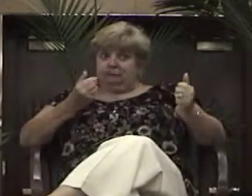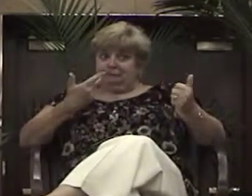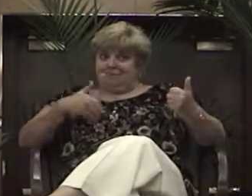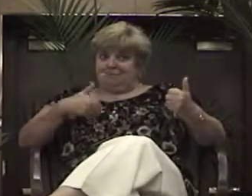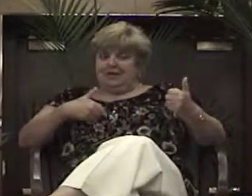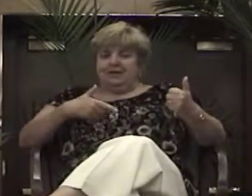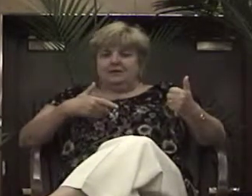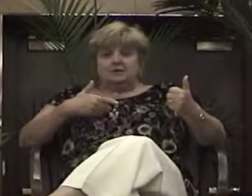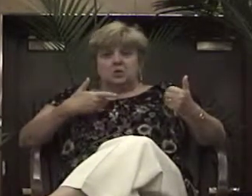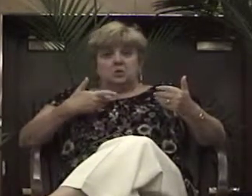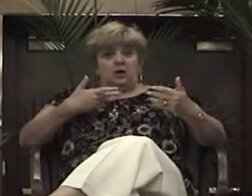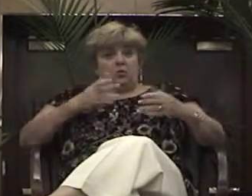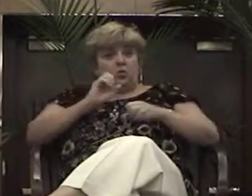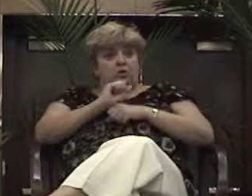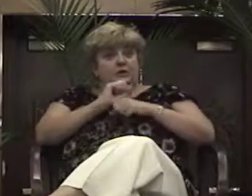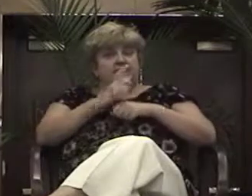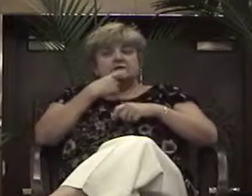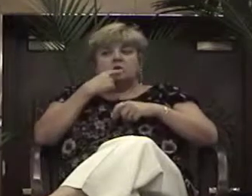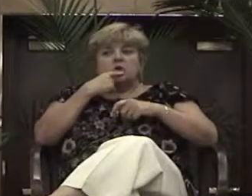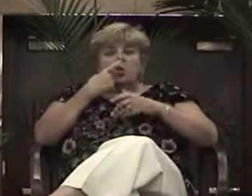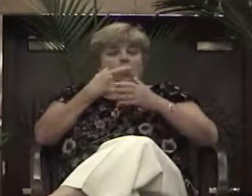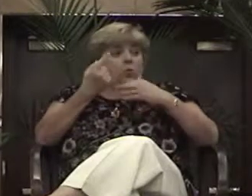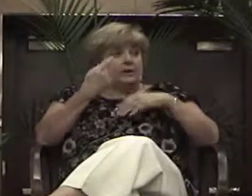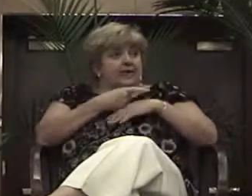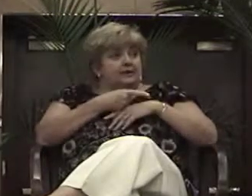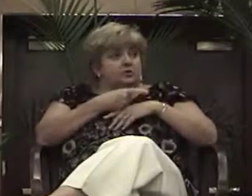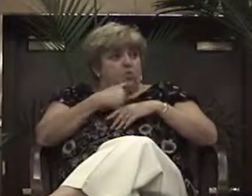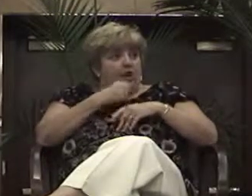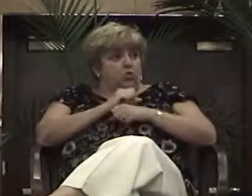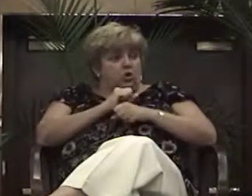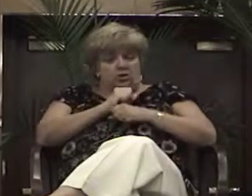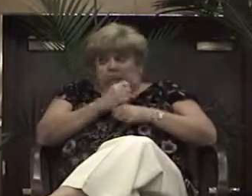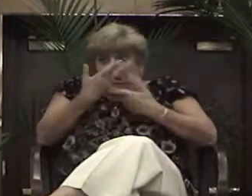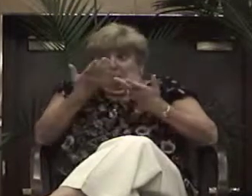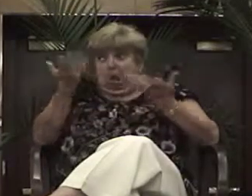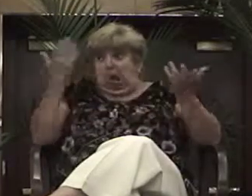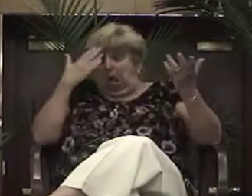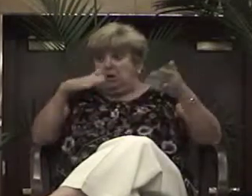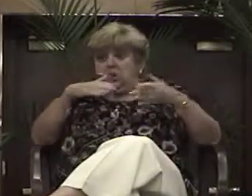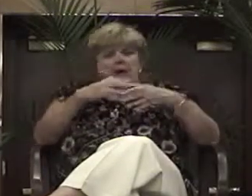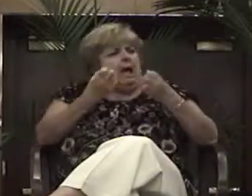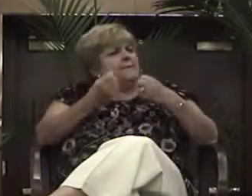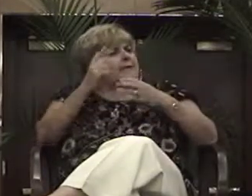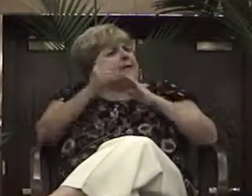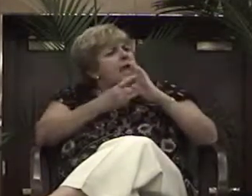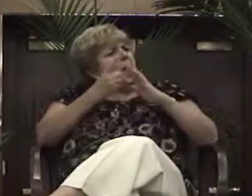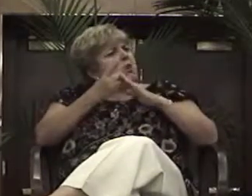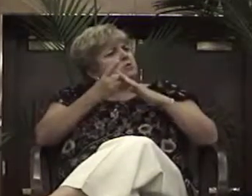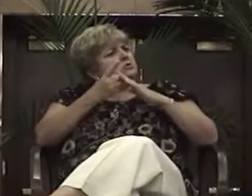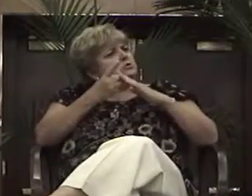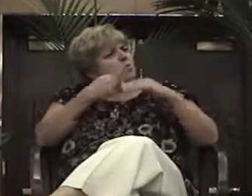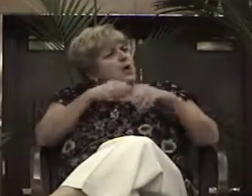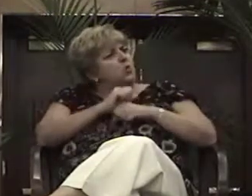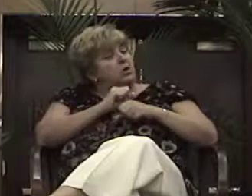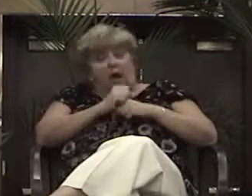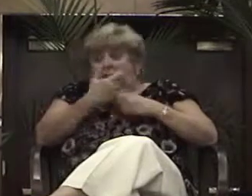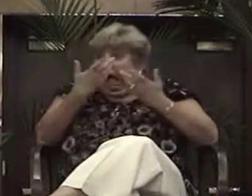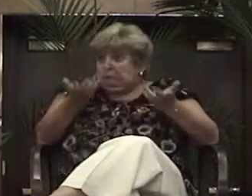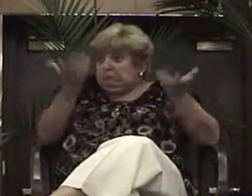And I said, what days do I work? They said, we wouldn't know. I said, how many hours a day I work? He said, haven't got a clue. I said,